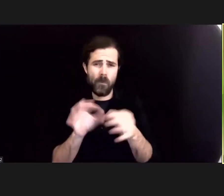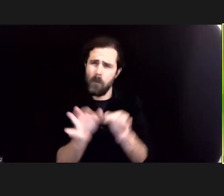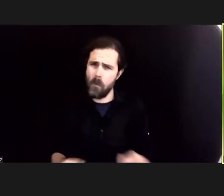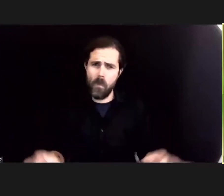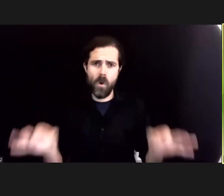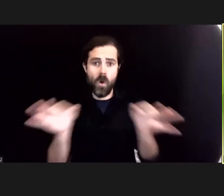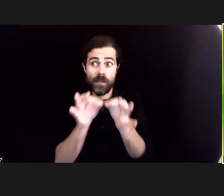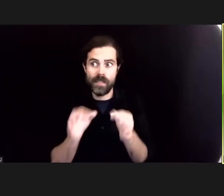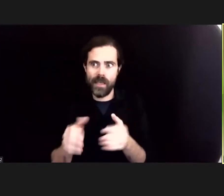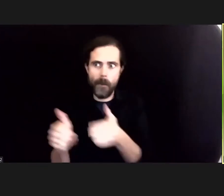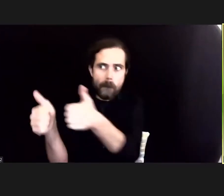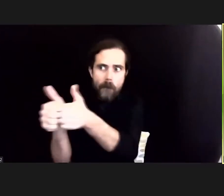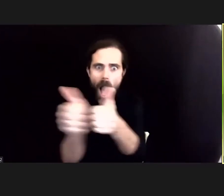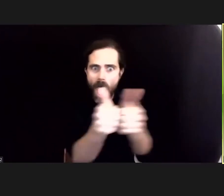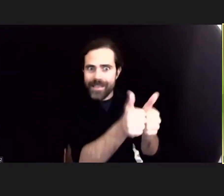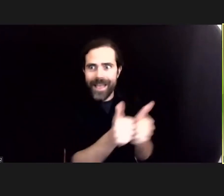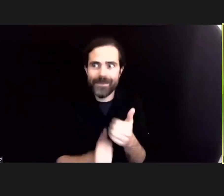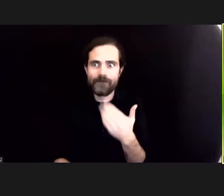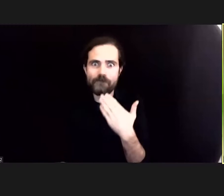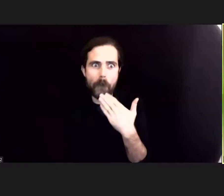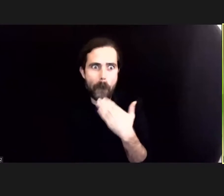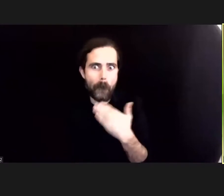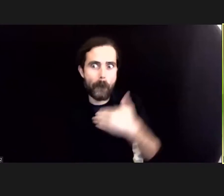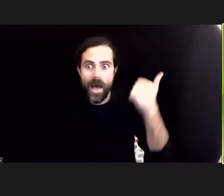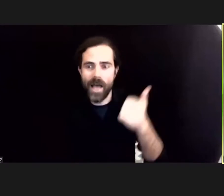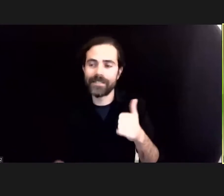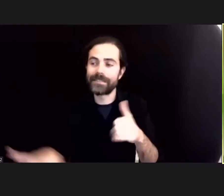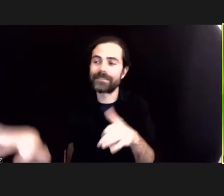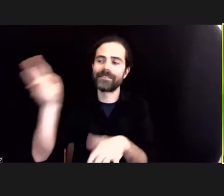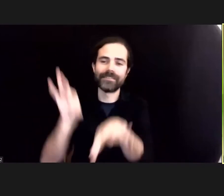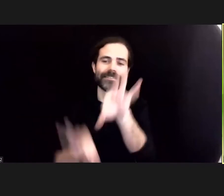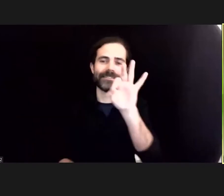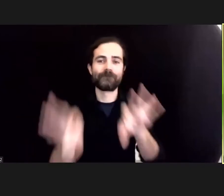partners. And I believe in ACCESSIBILITECH,